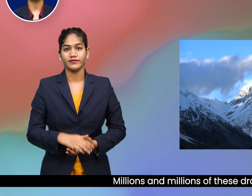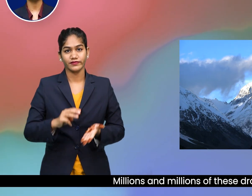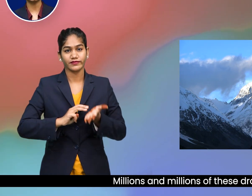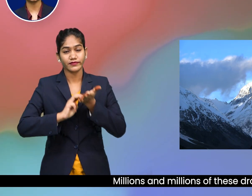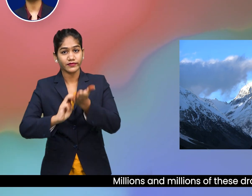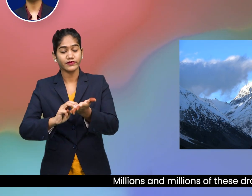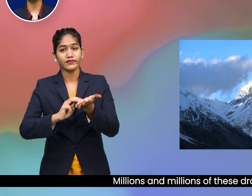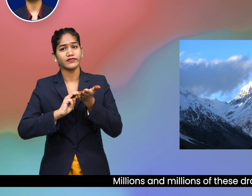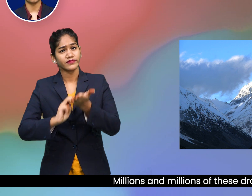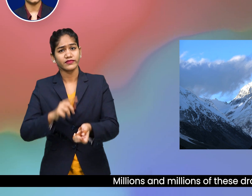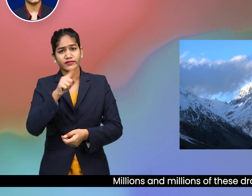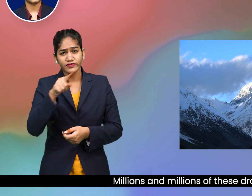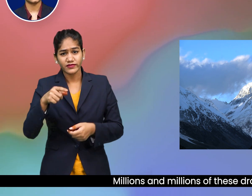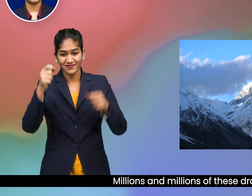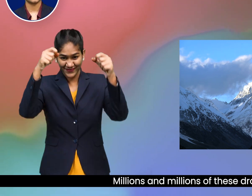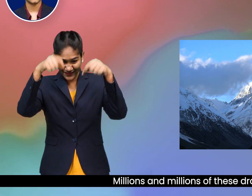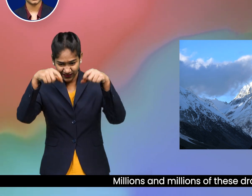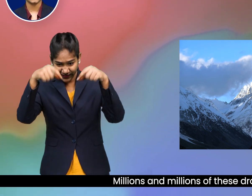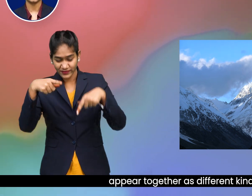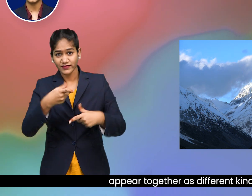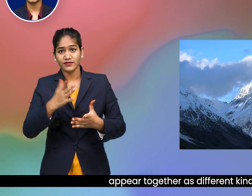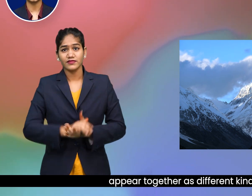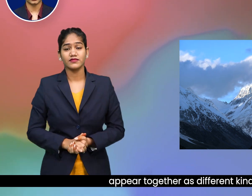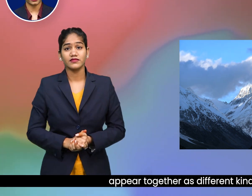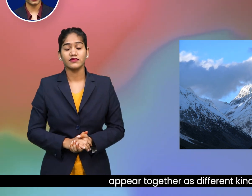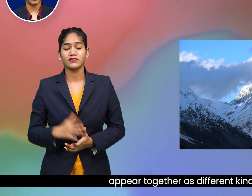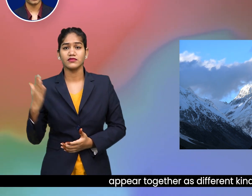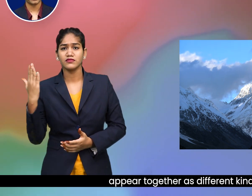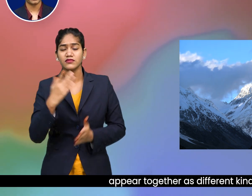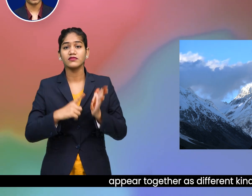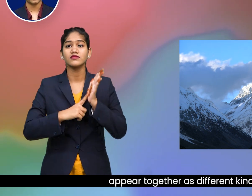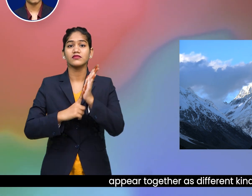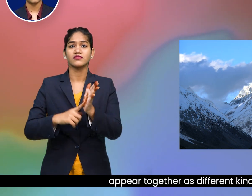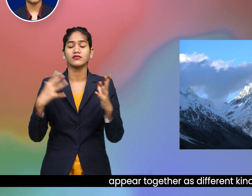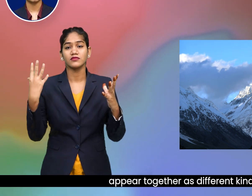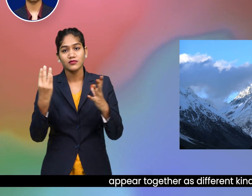Millions and millions of these droplets appear together